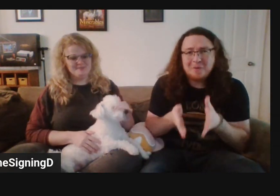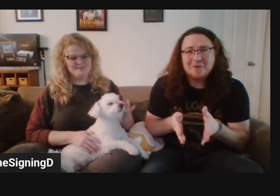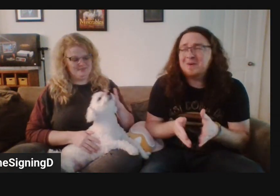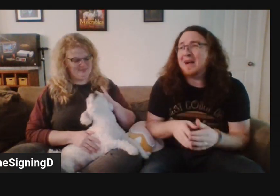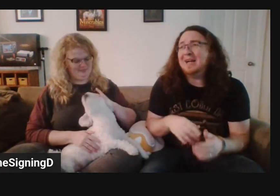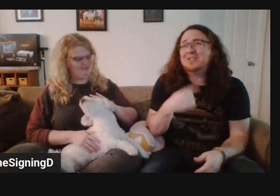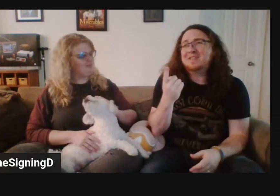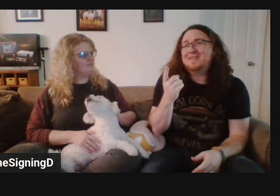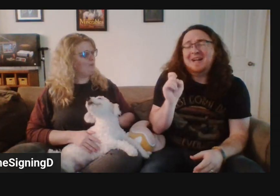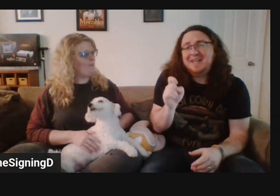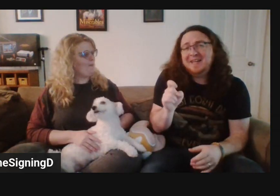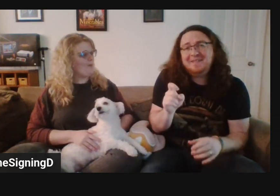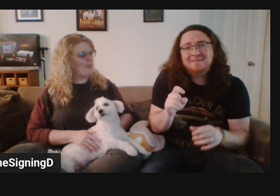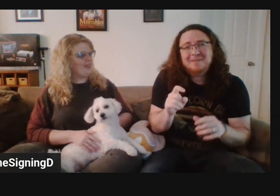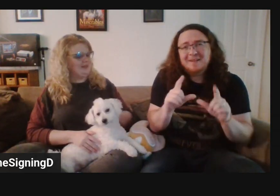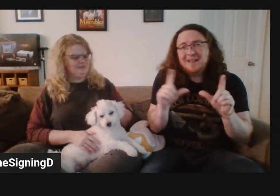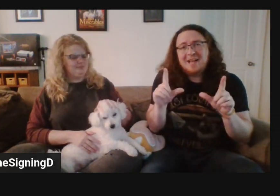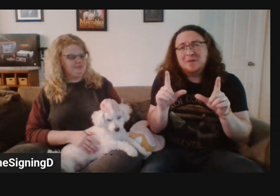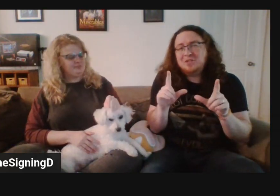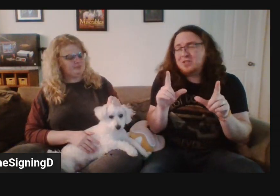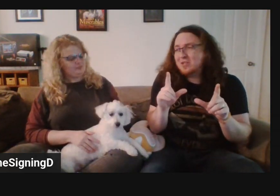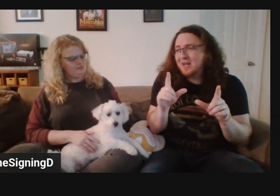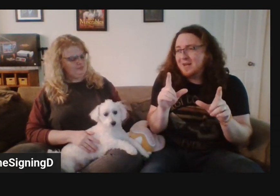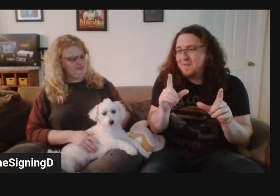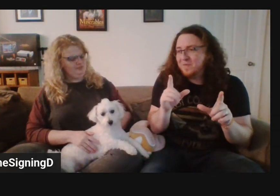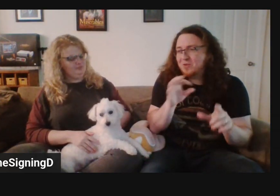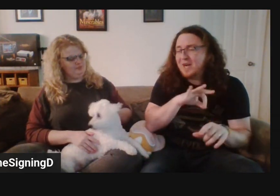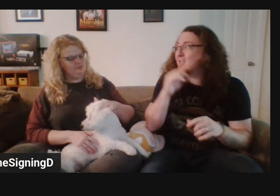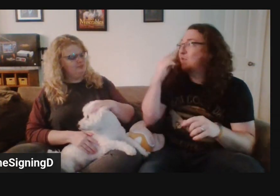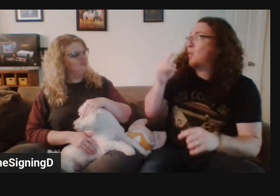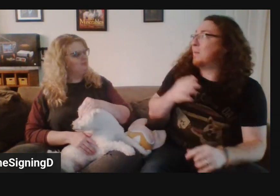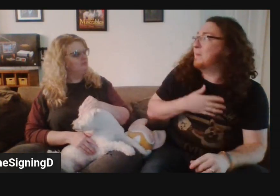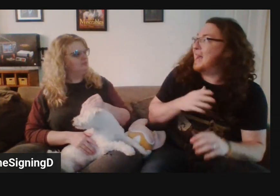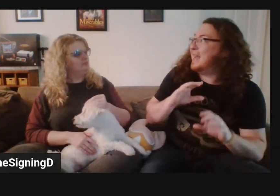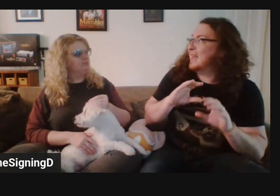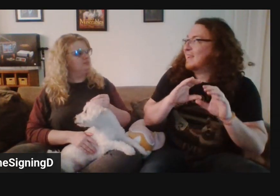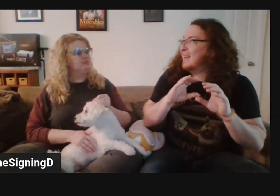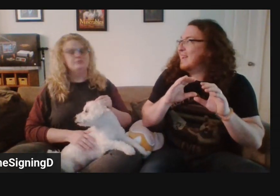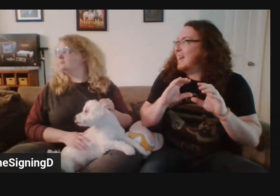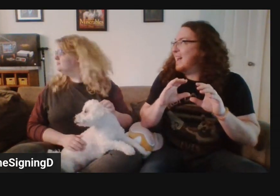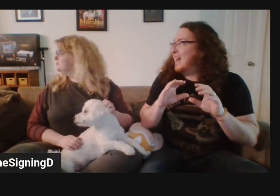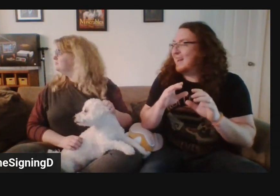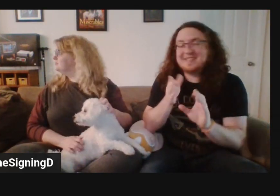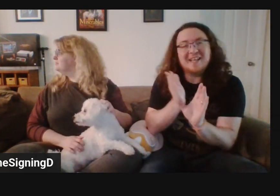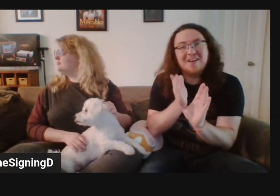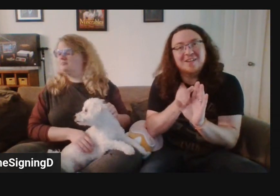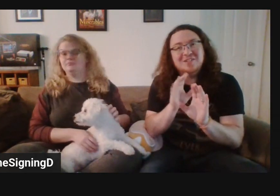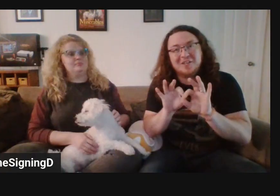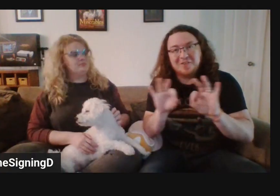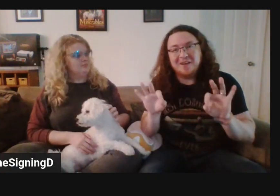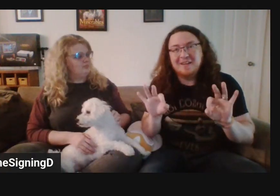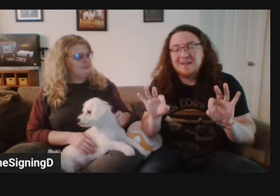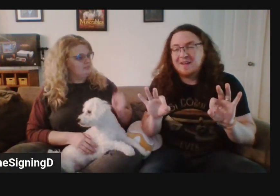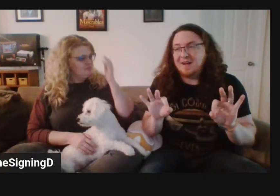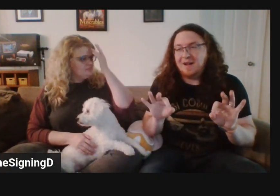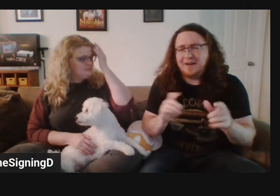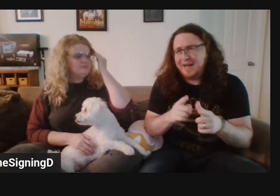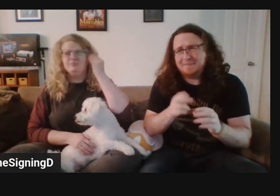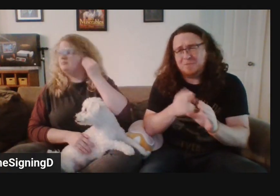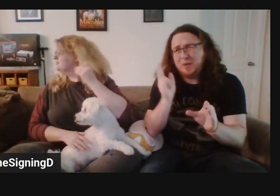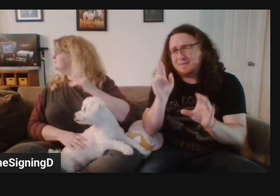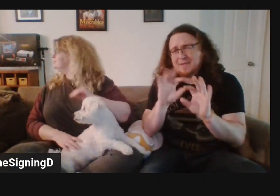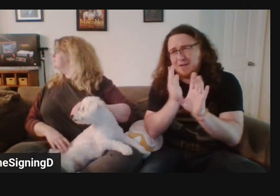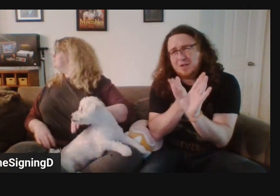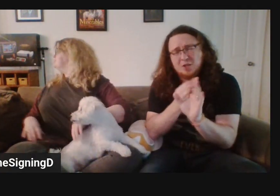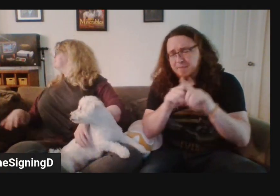an interpreter. I needed language credits for my psychology degree. And